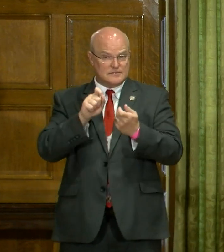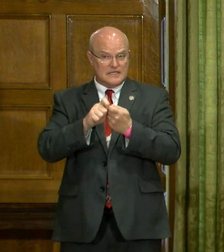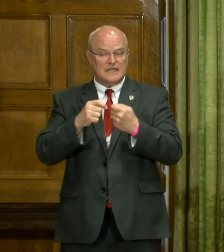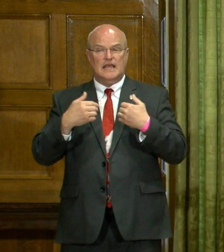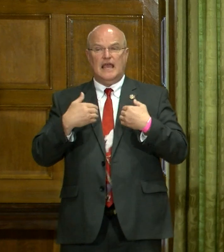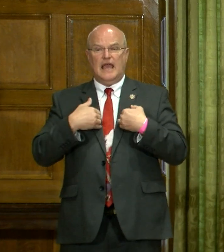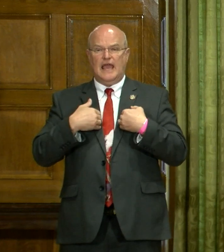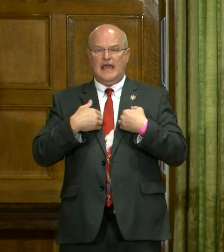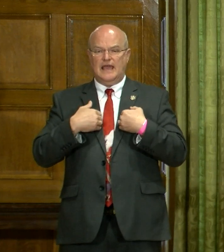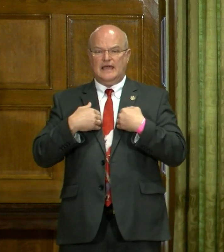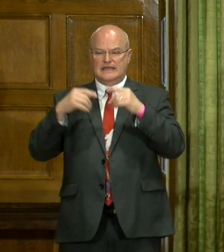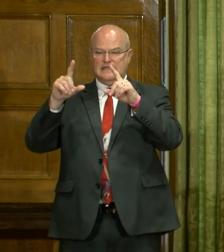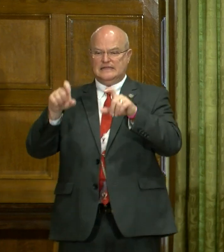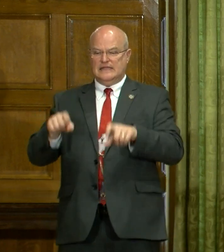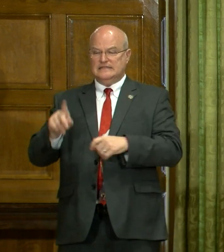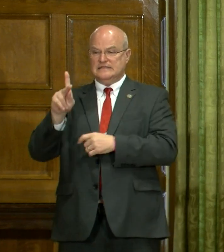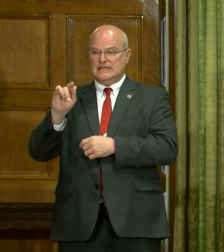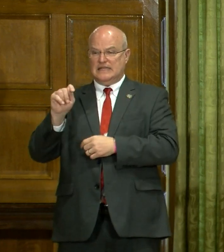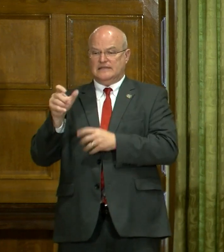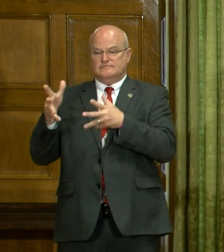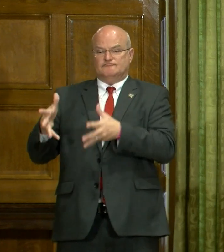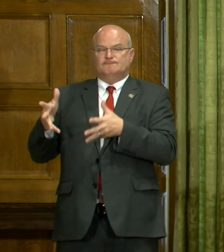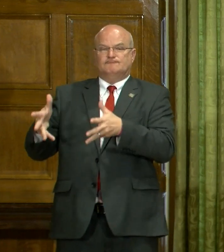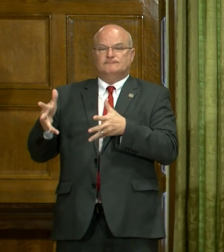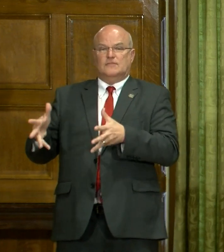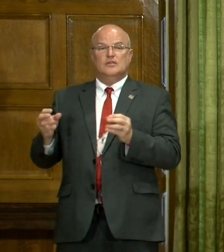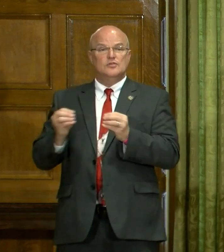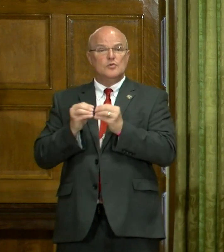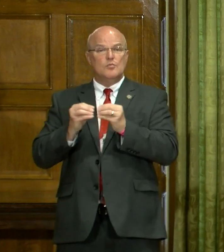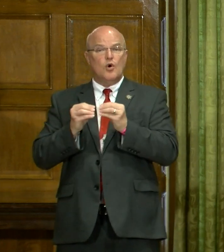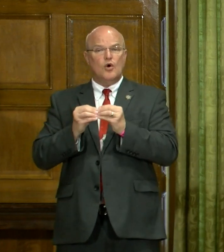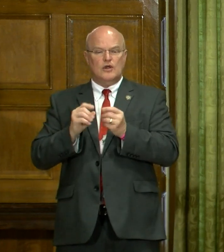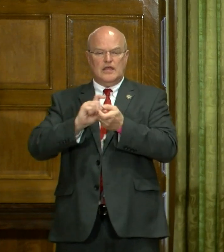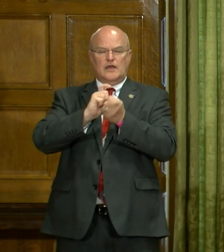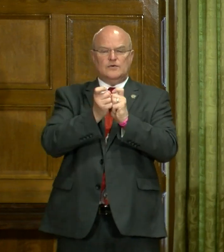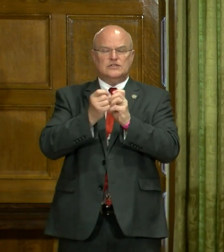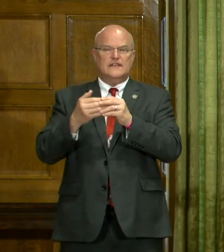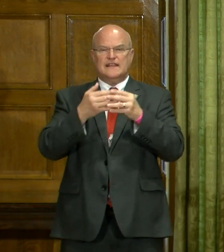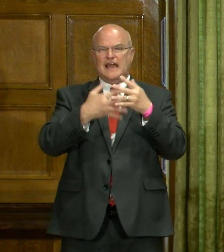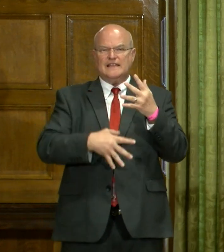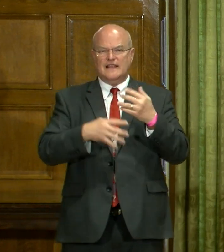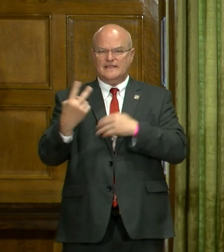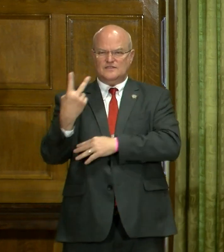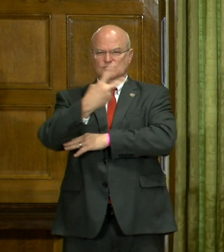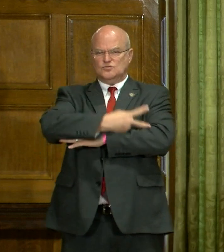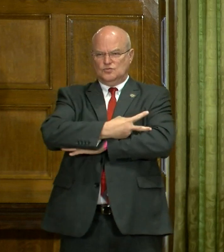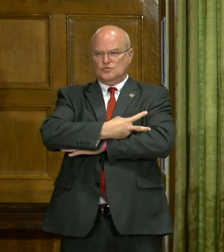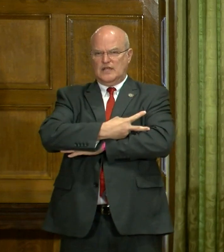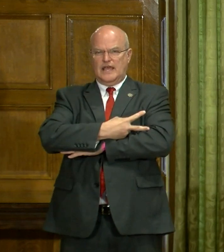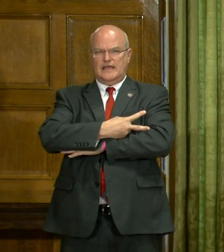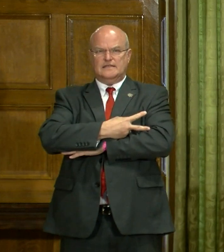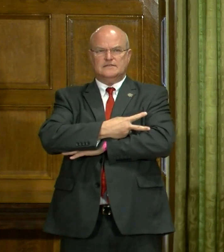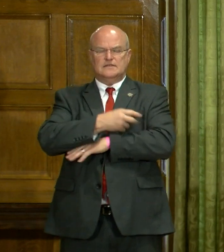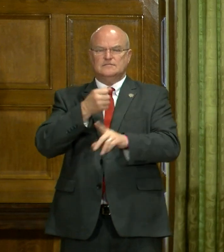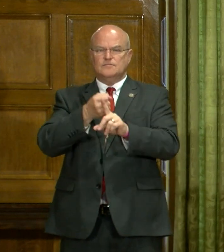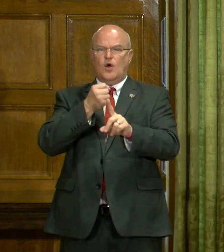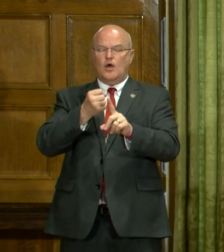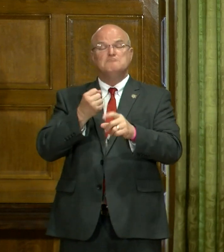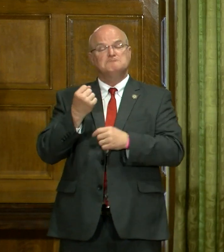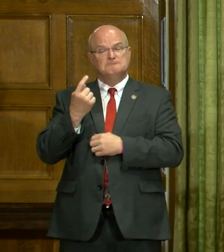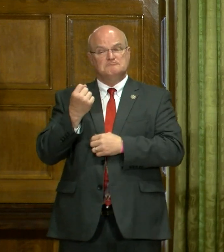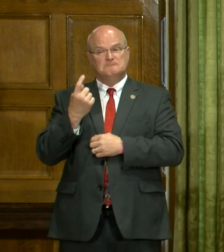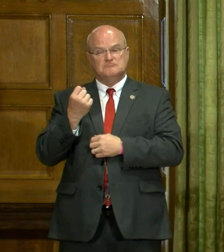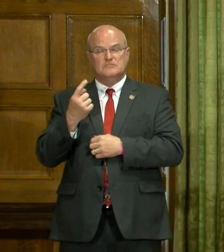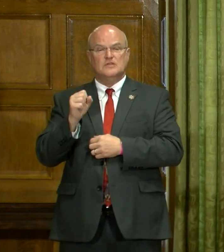there was a capacity to do more, and when we changed the guidelines, this 2-day surge made a lot of sense,